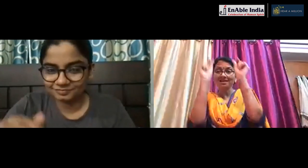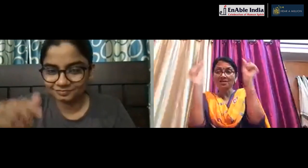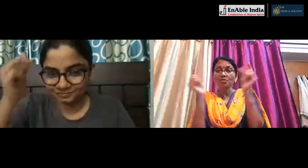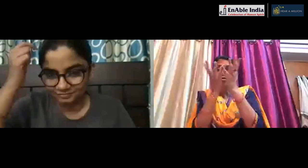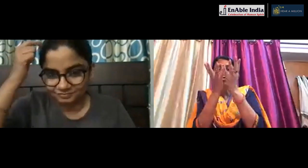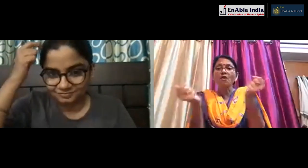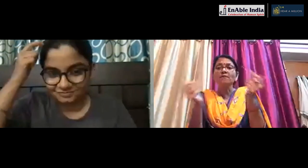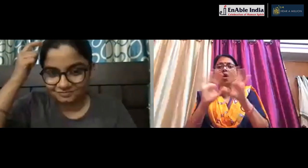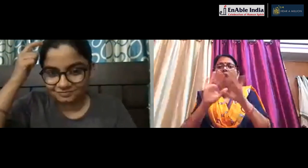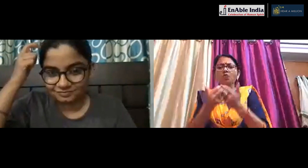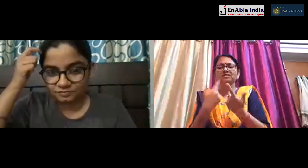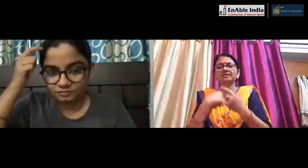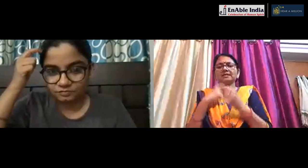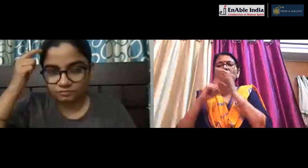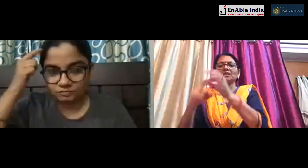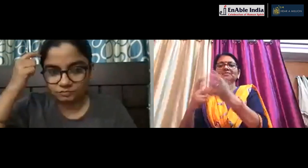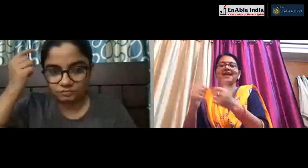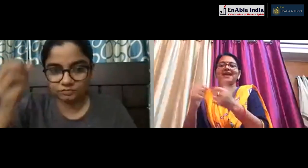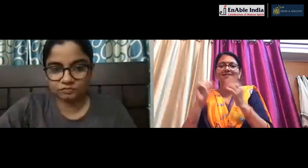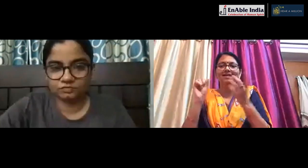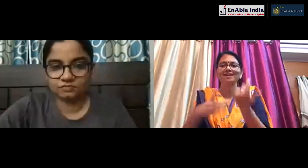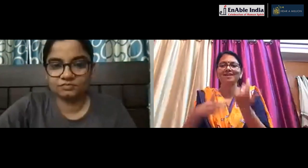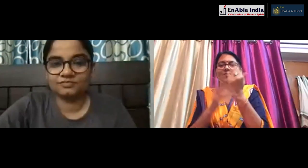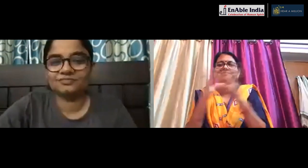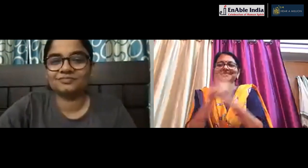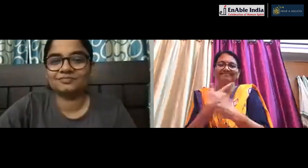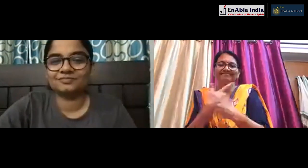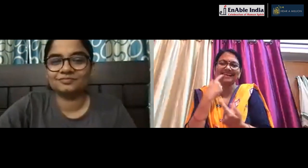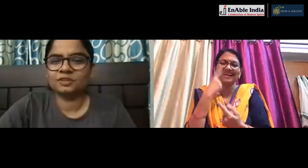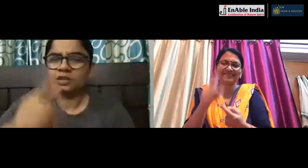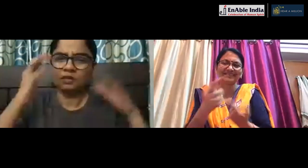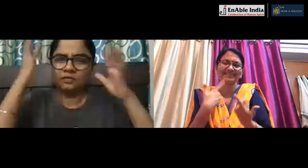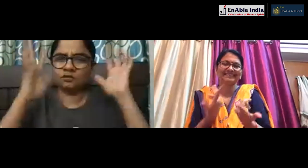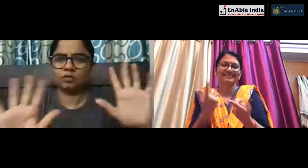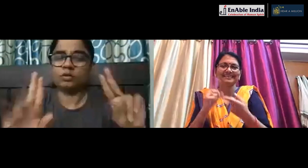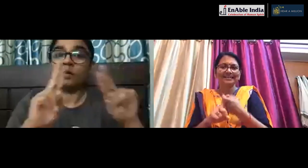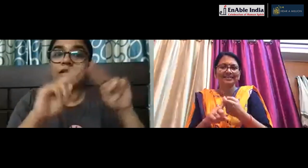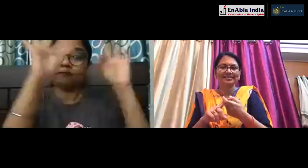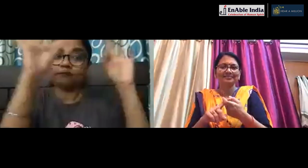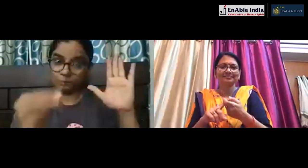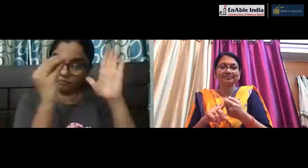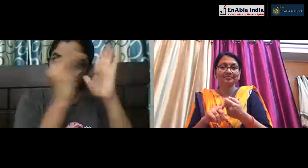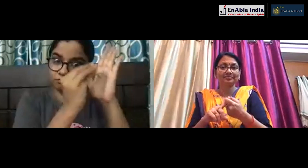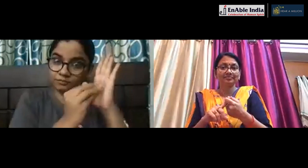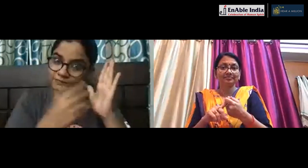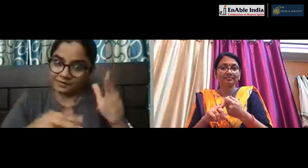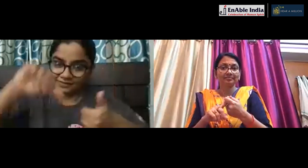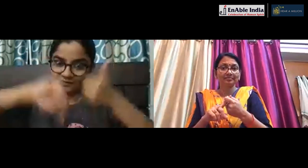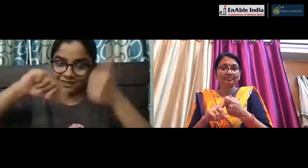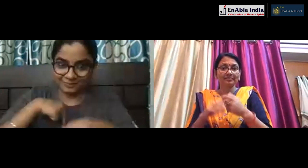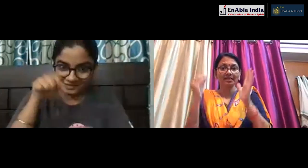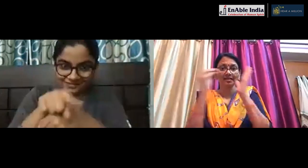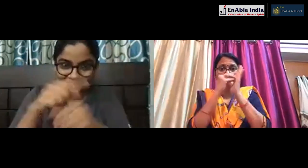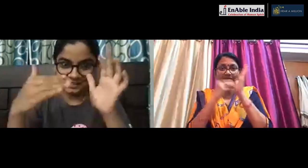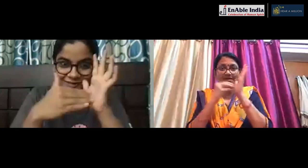they took the X-ray and the CT scan also, and they were. I would like to ask the question whether how they could